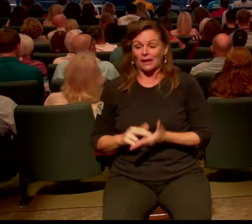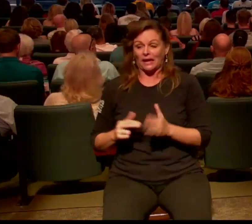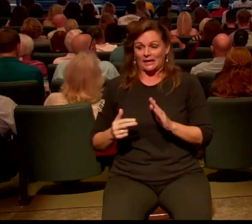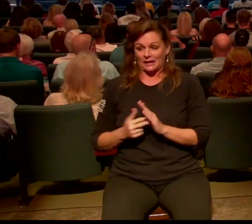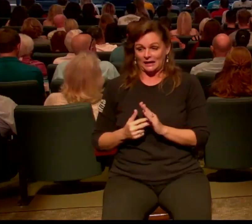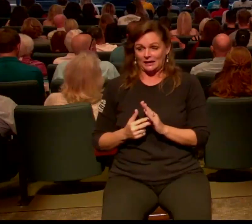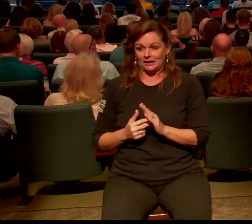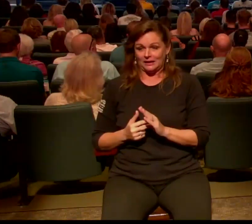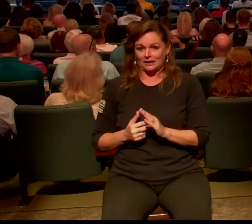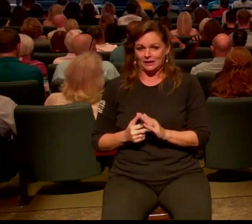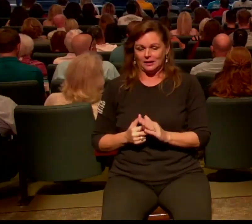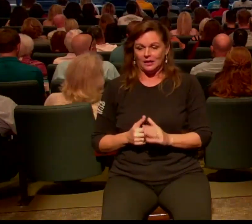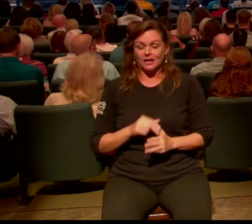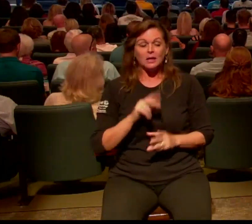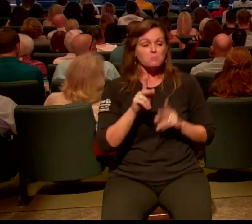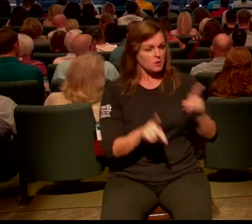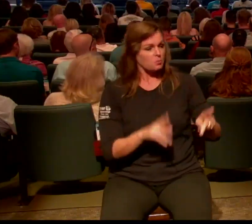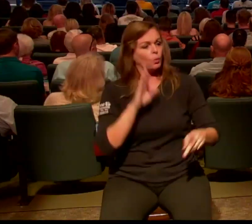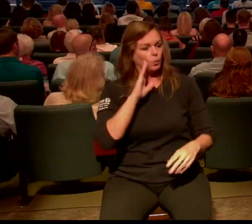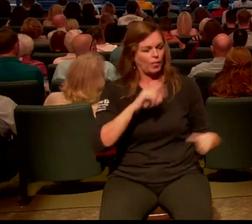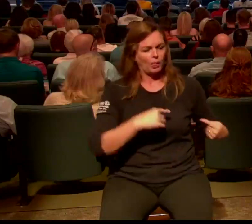Wow.